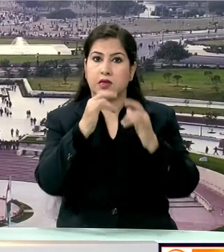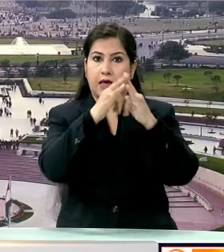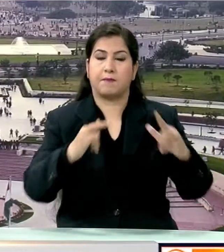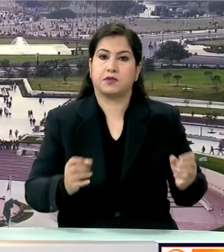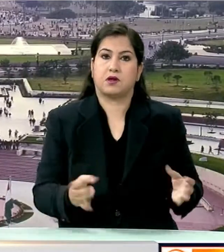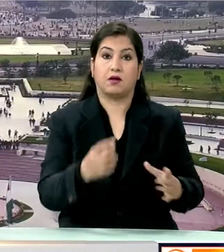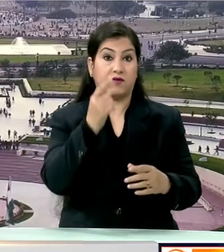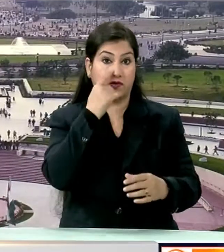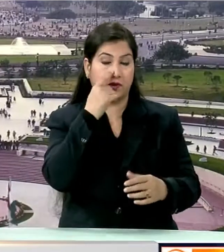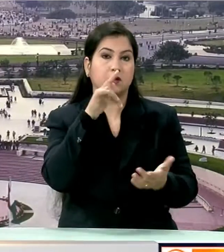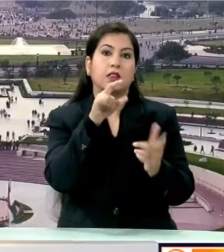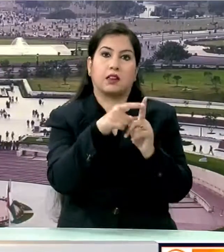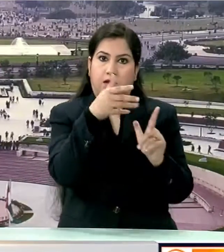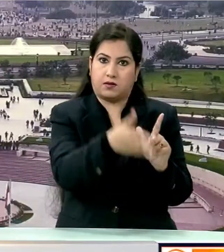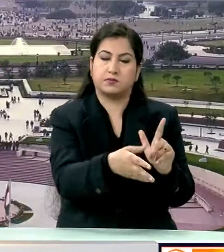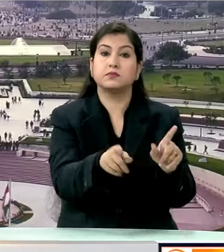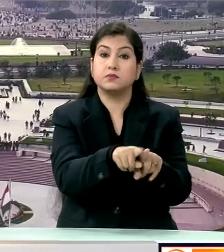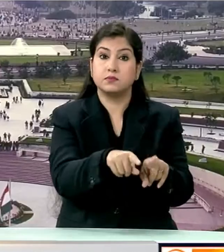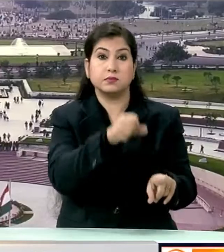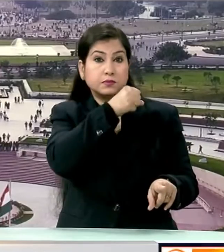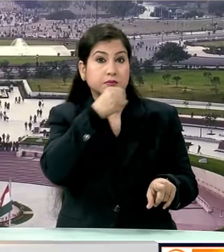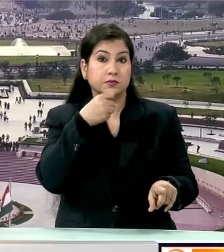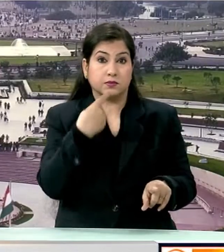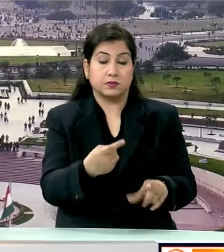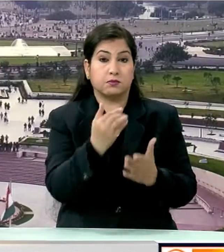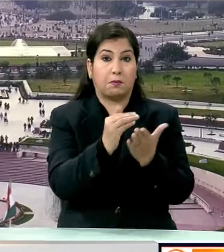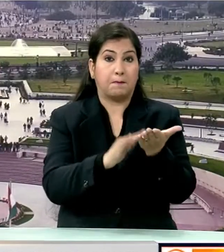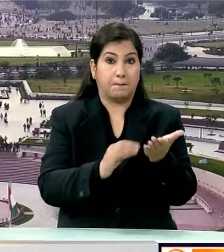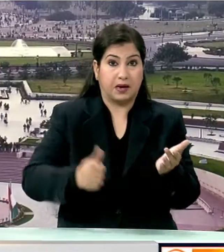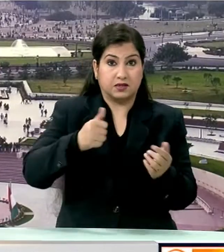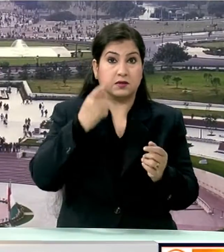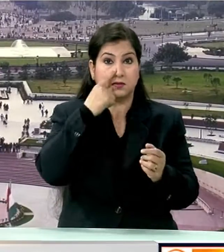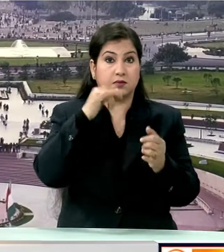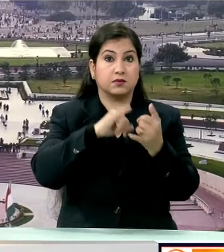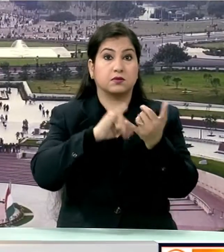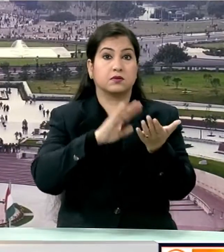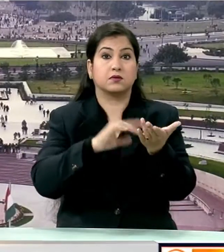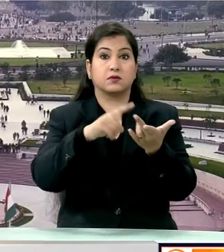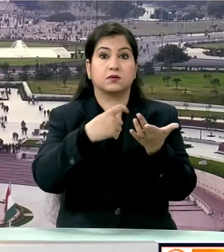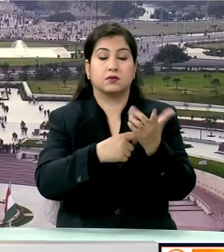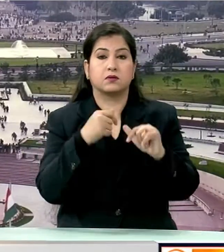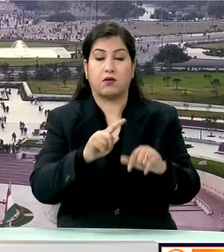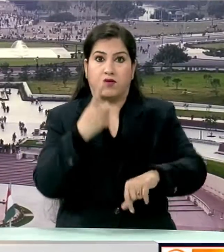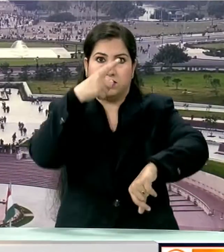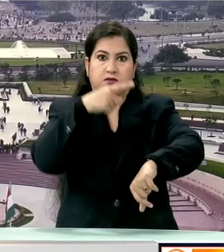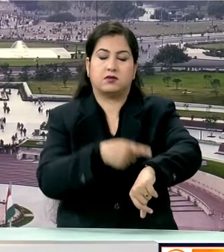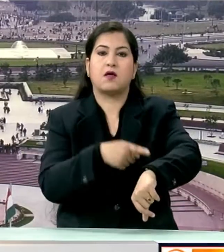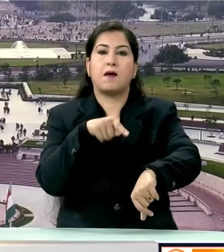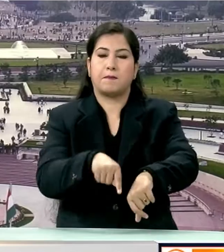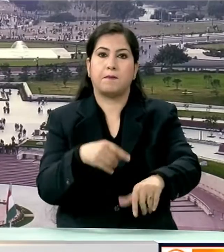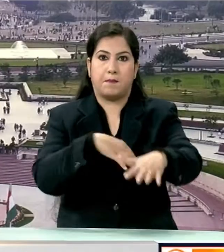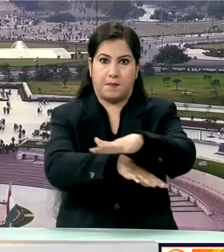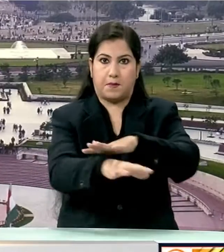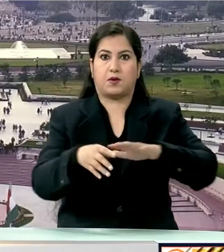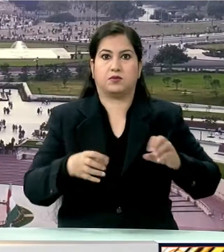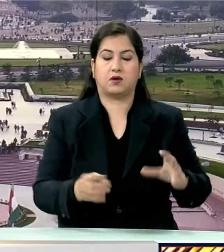Nirman Bhavan in New Delhi. In her address, Women and Child Development Minister Smriti Irani said that for the first time under the Ayushman Bharat